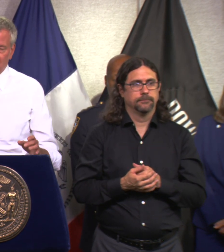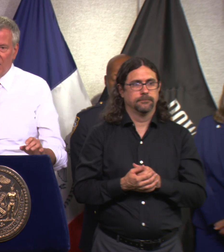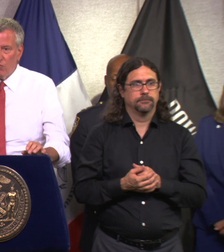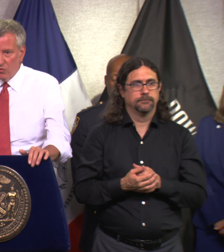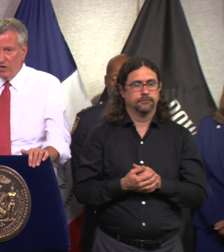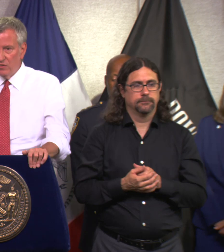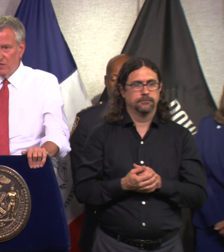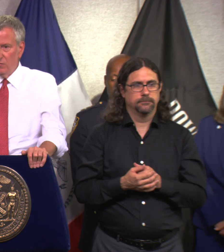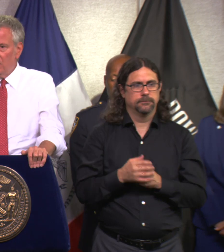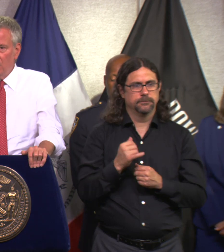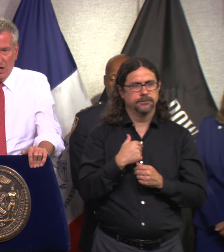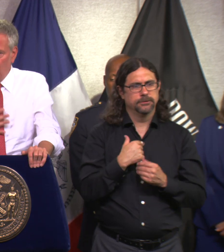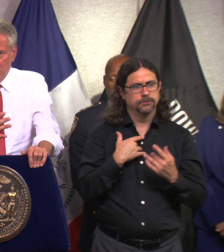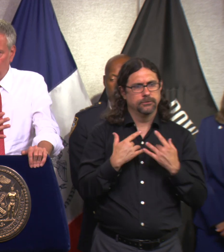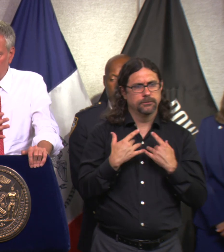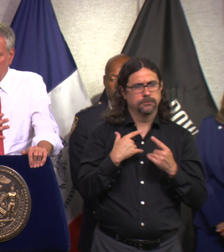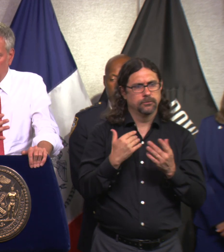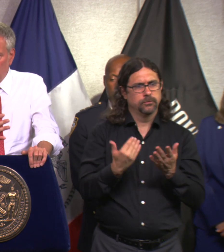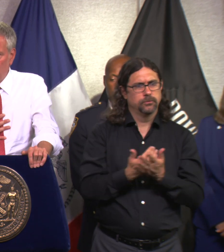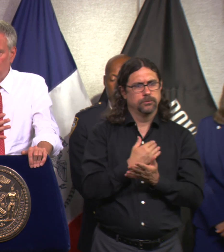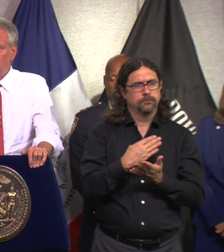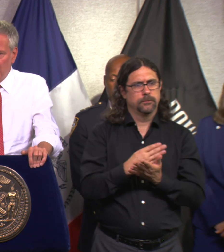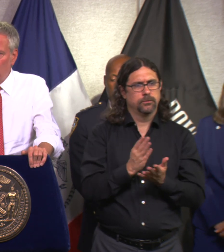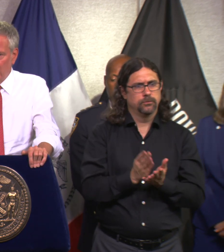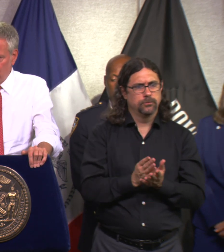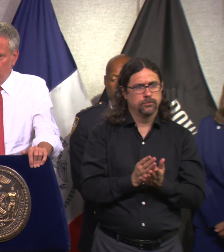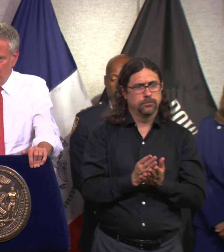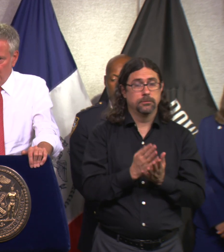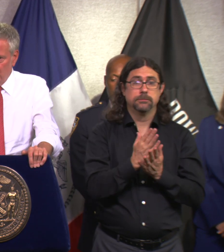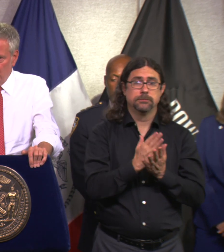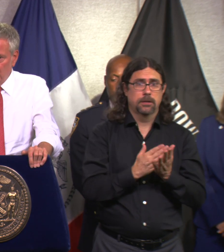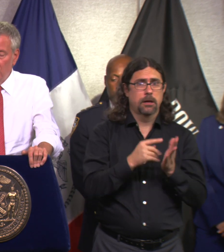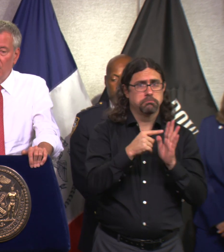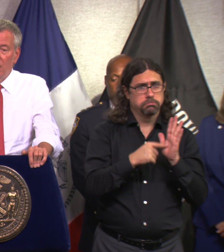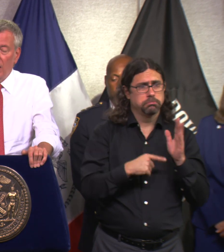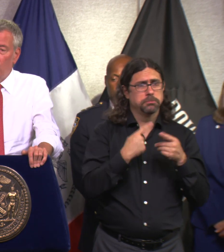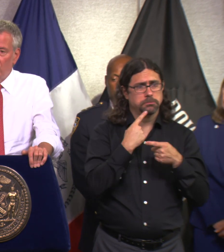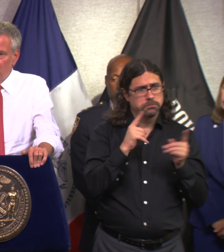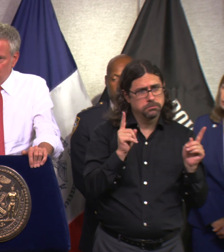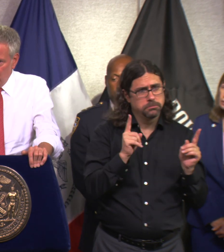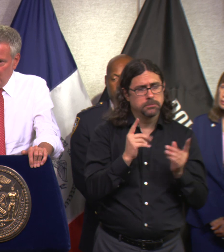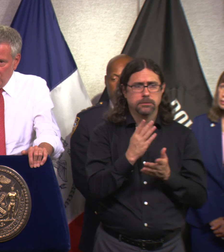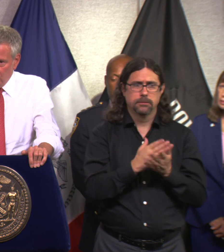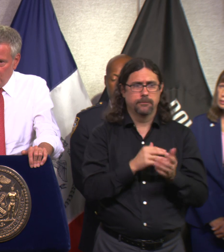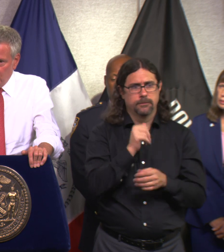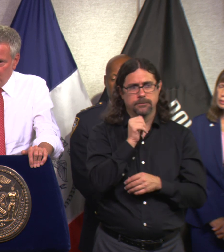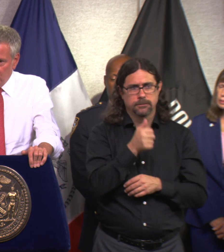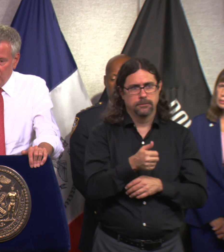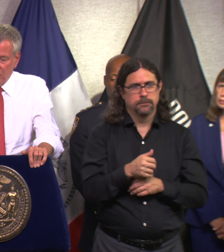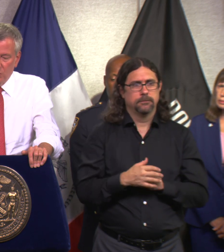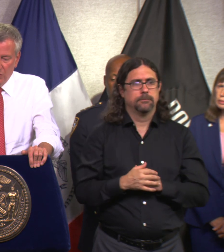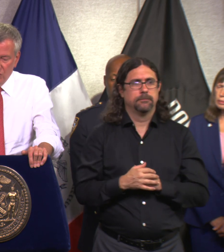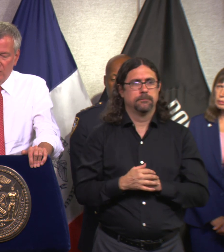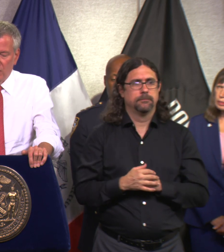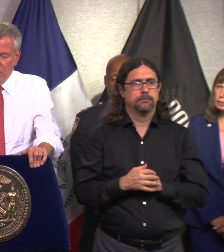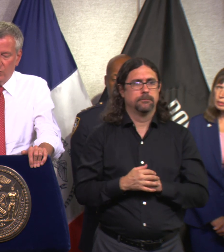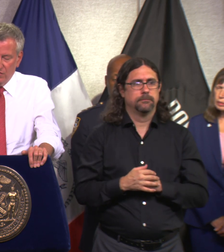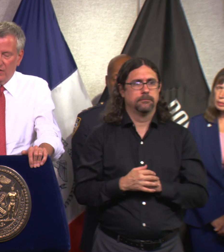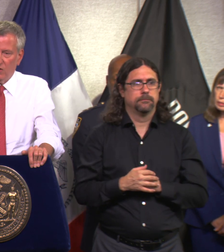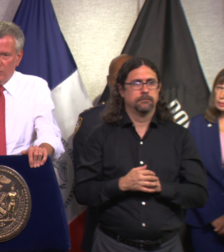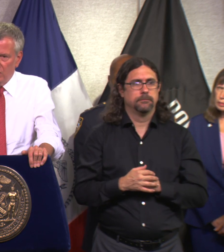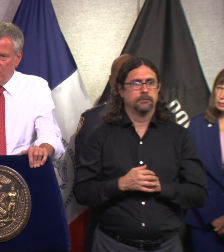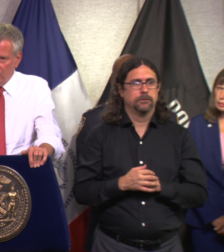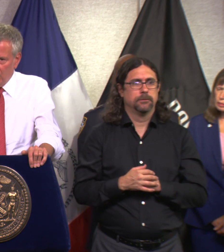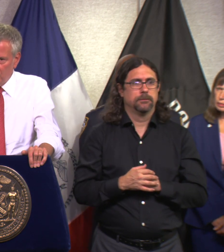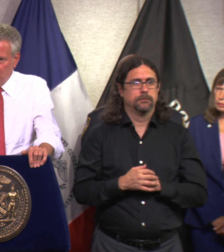success and has not required city money, honestly, it's not my impulse to say, now let's start putting city money in. I would consider it as we approach the next budget if we